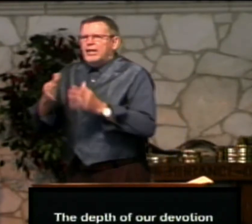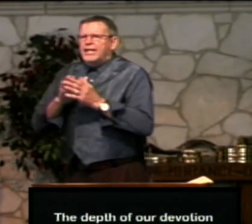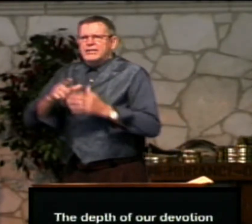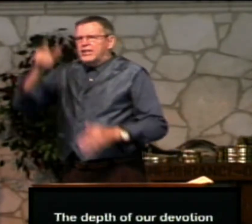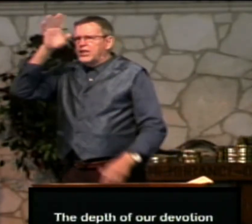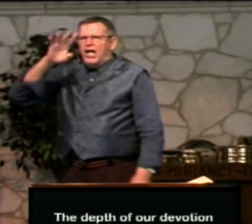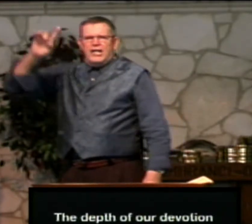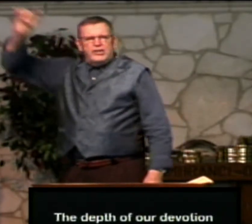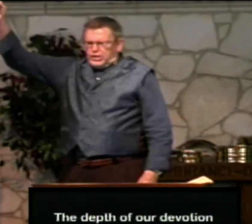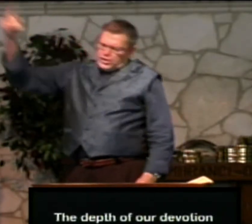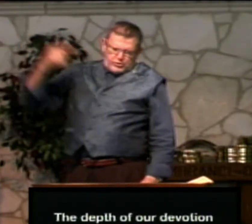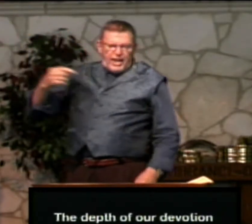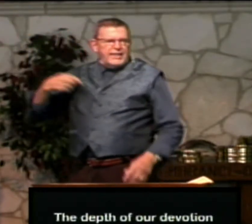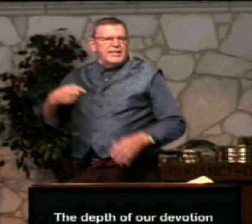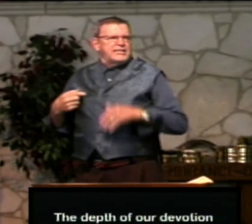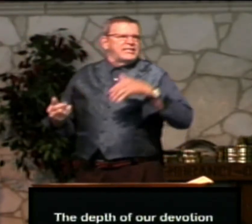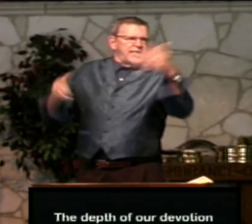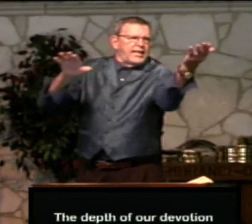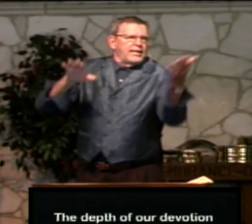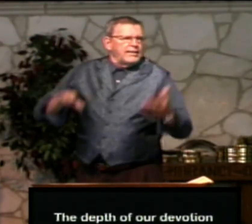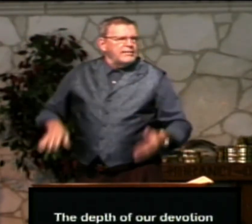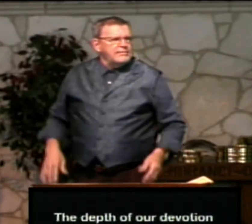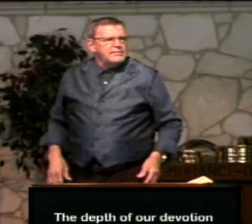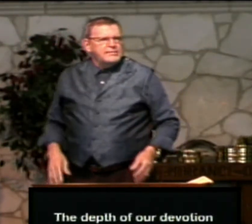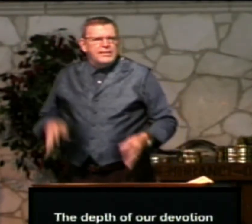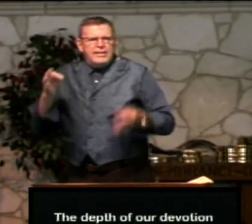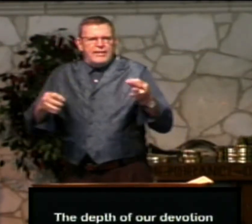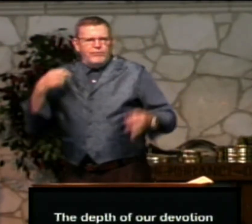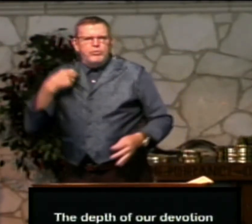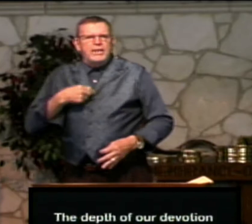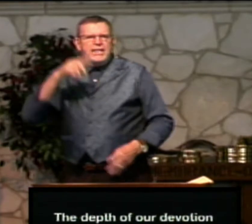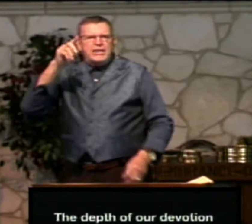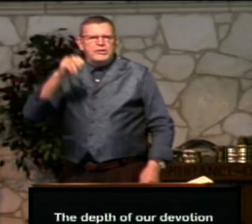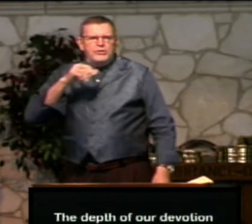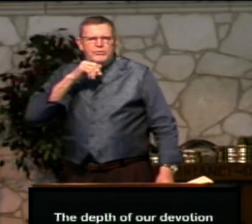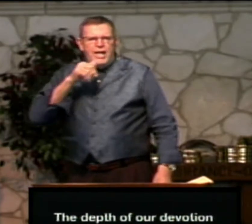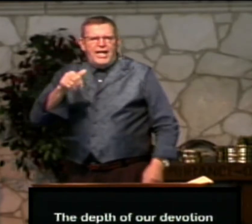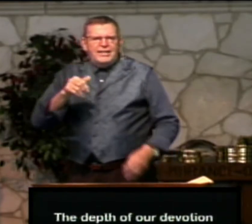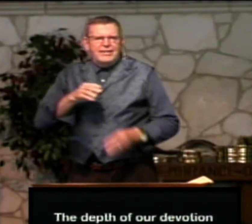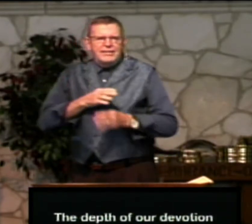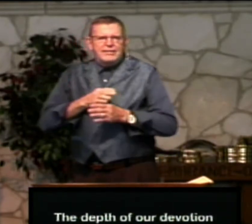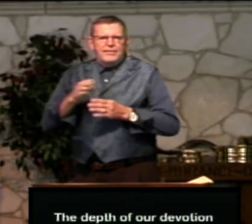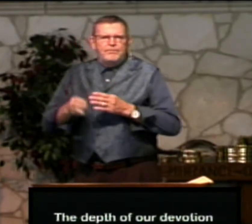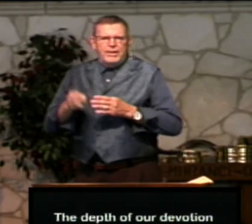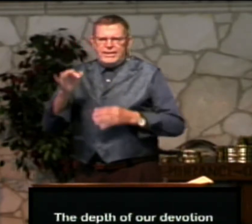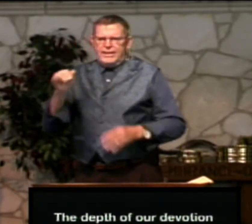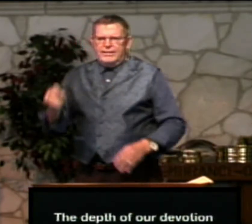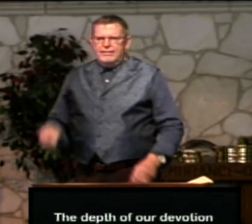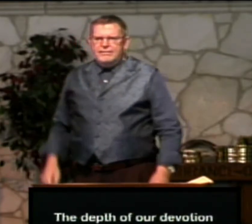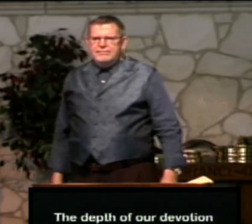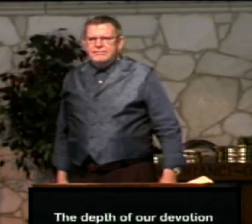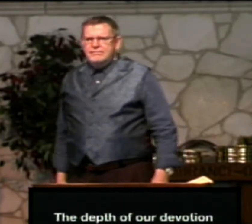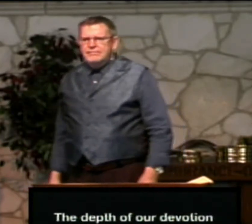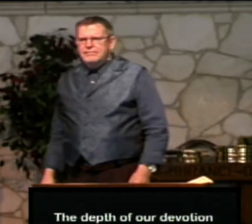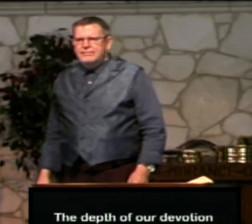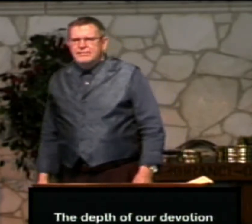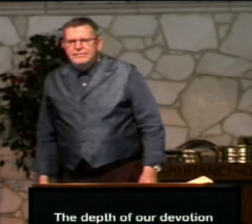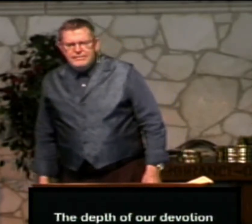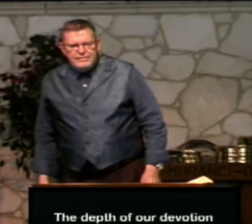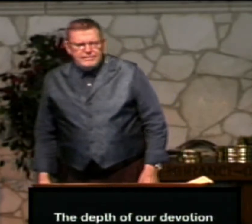And we're asking God to strike us dead if we do not complete it.